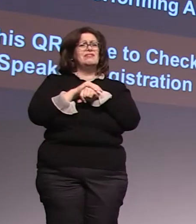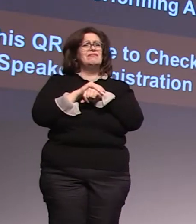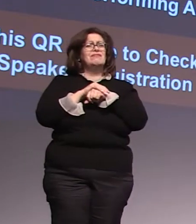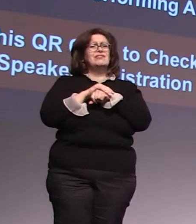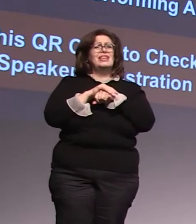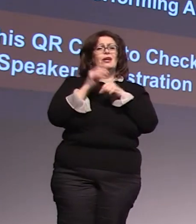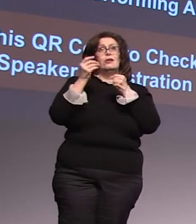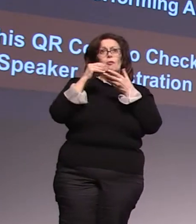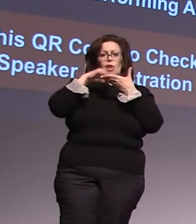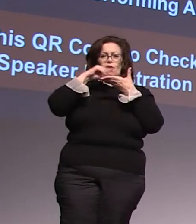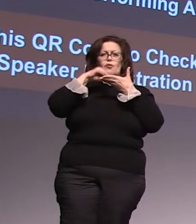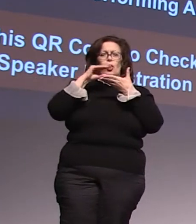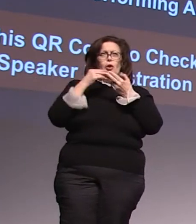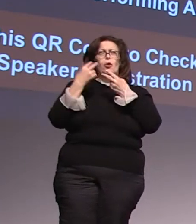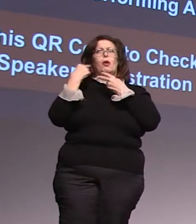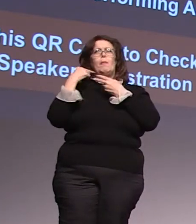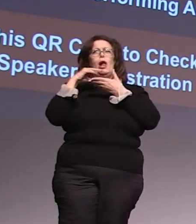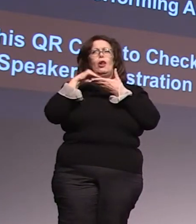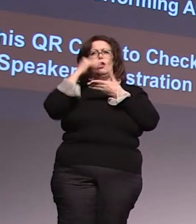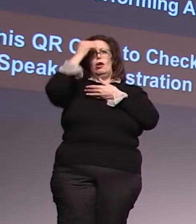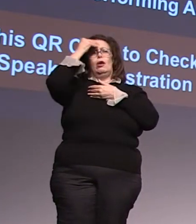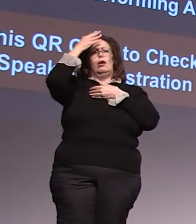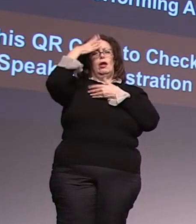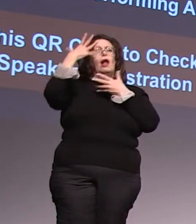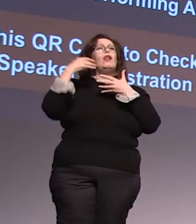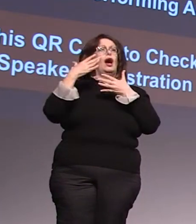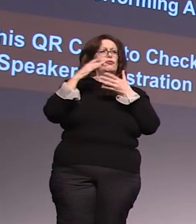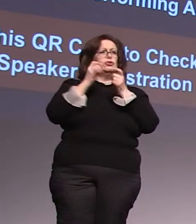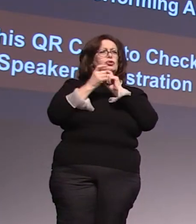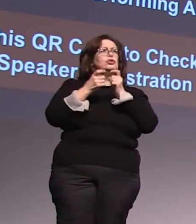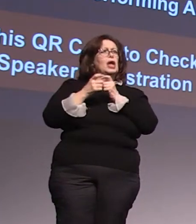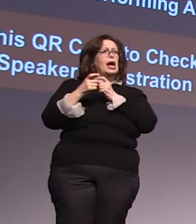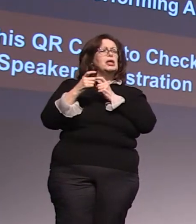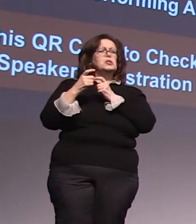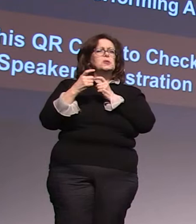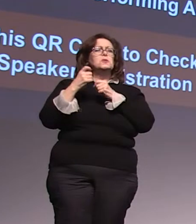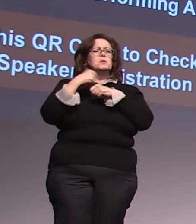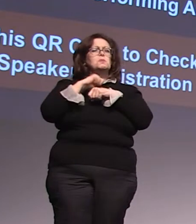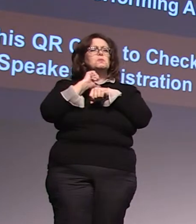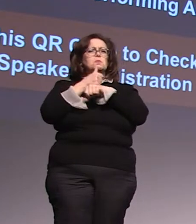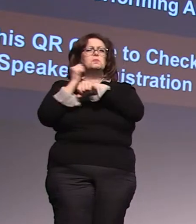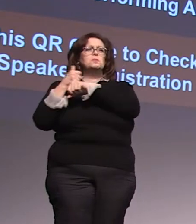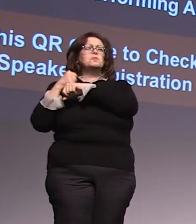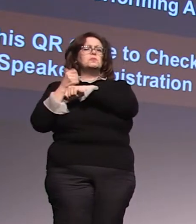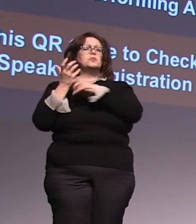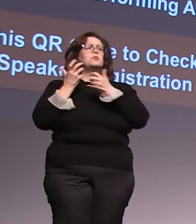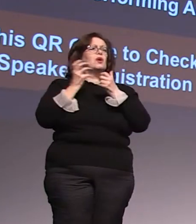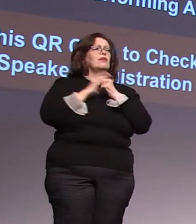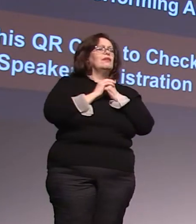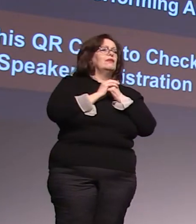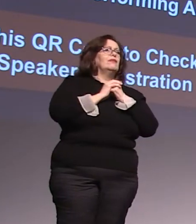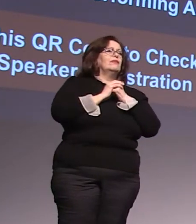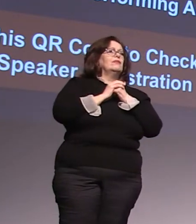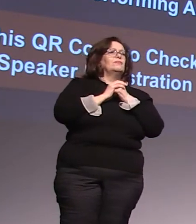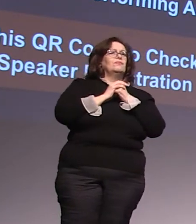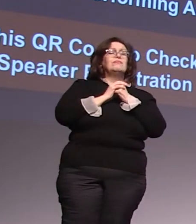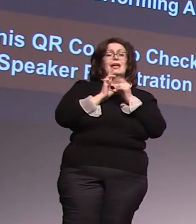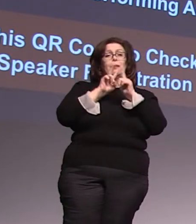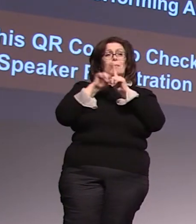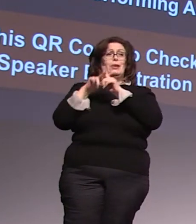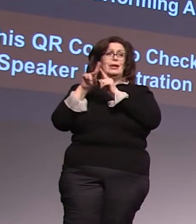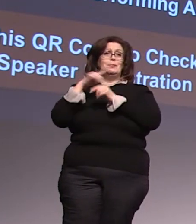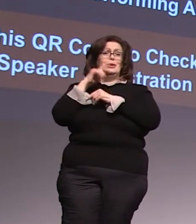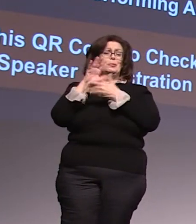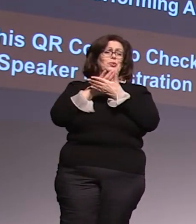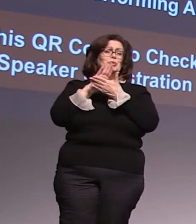There are a lot of ways that we have grown in education, and it's a good time to rethink and reevaluate how we might want to fund our public schools.